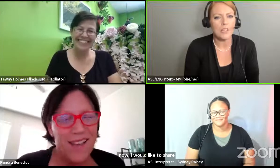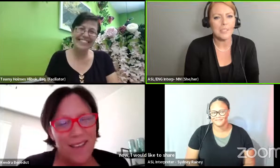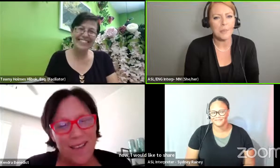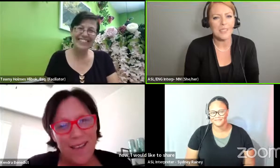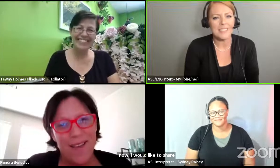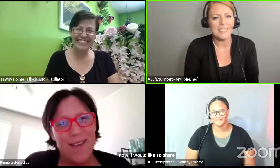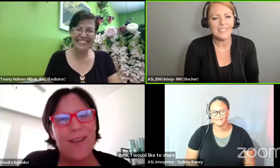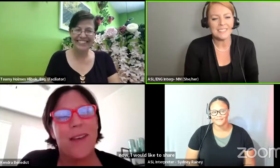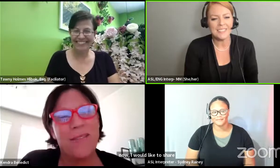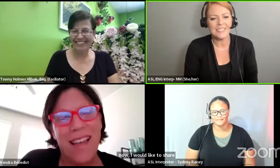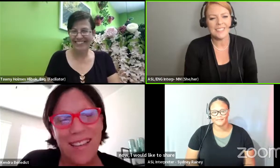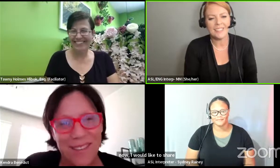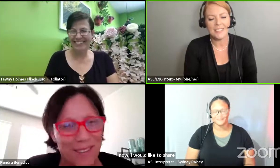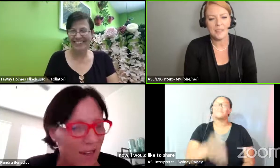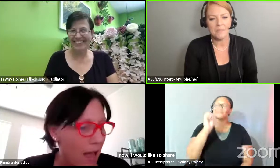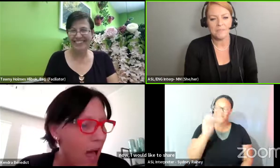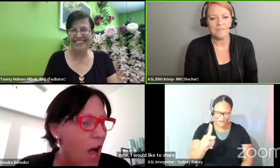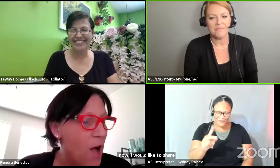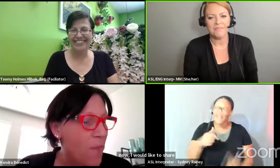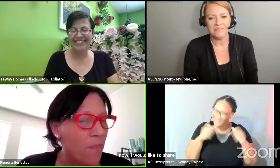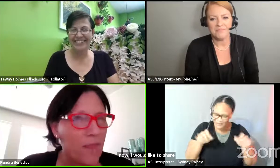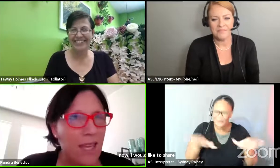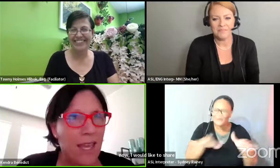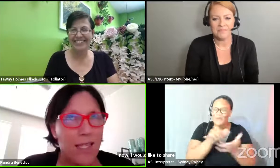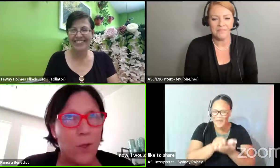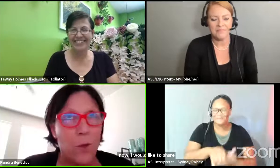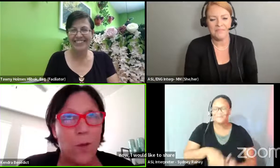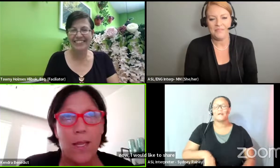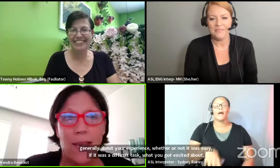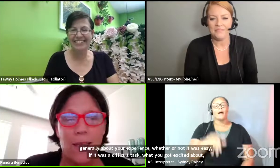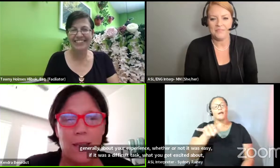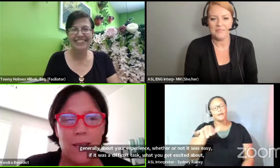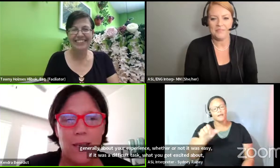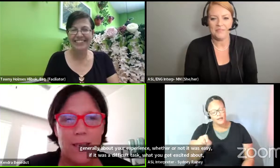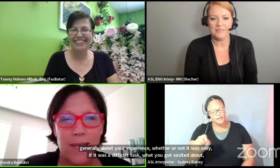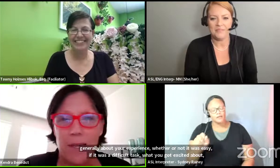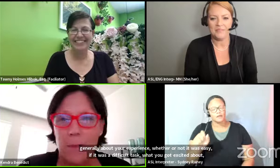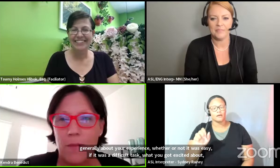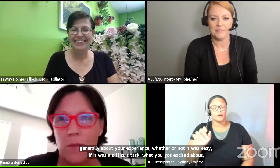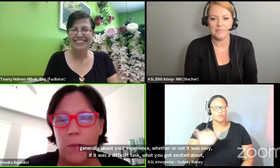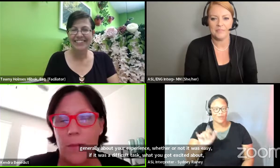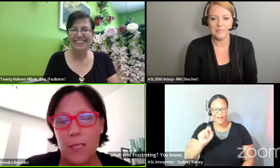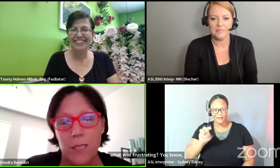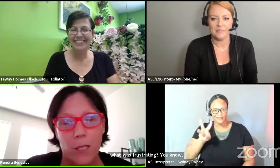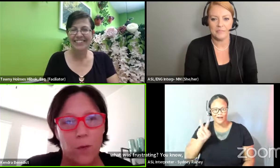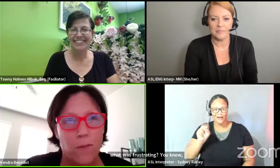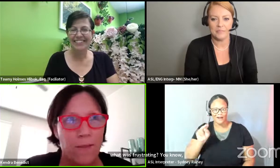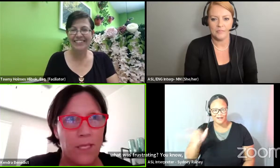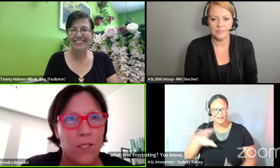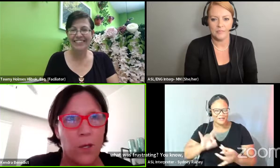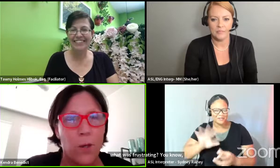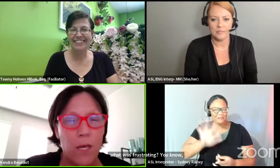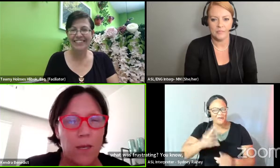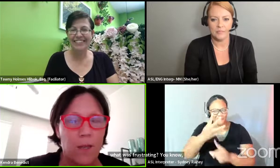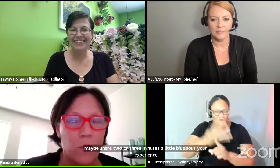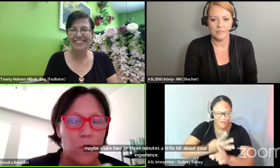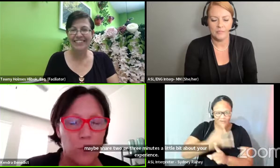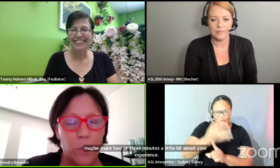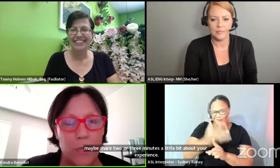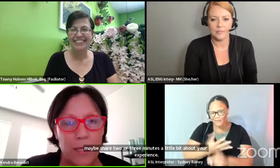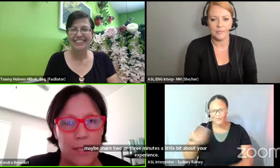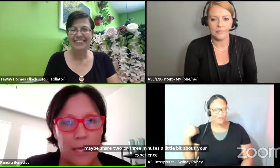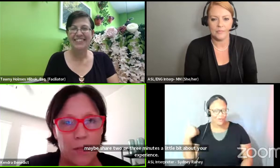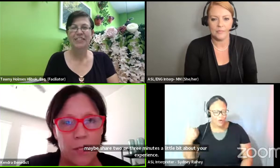bit about your experience. Okay, I could do that. Yeah, so like Tawny said, about 5 months ago, the